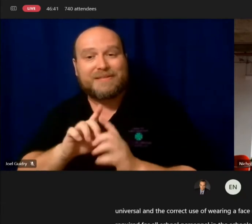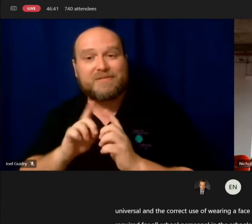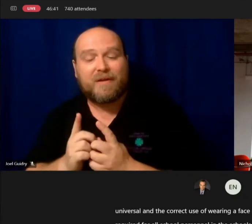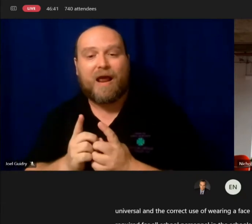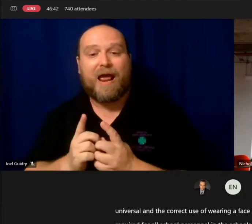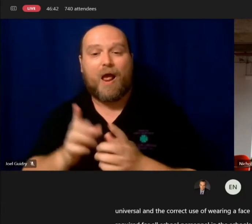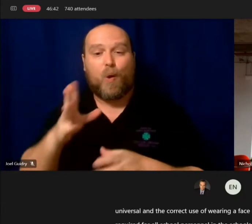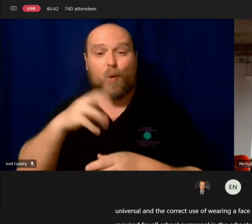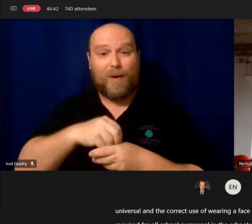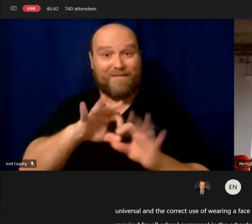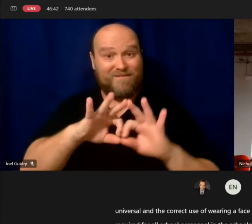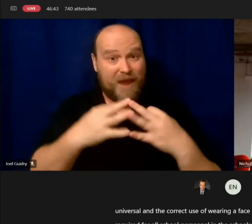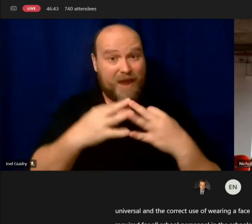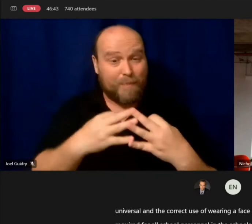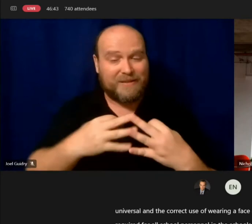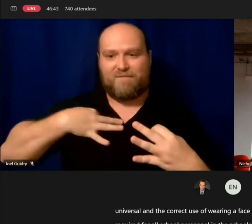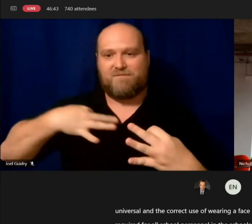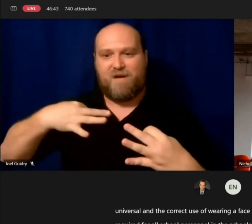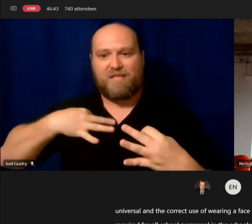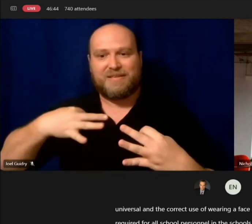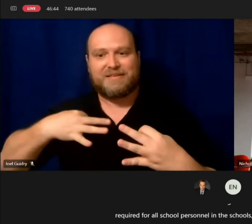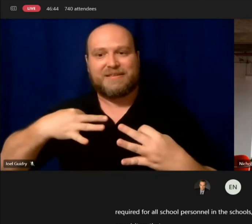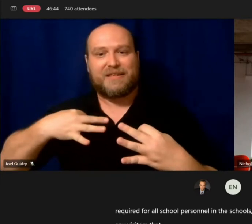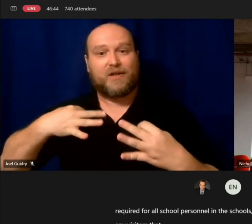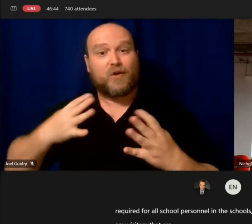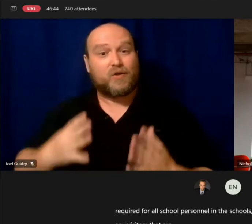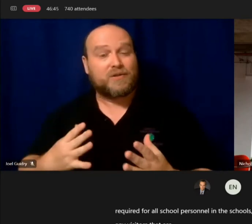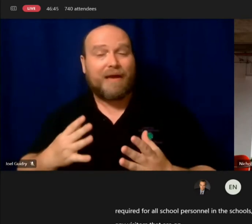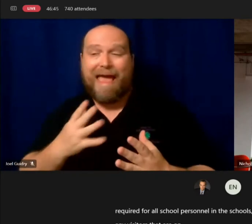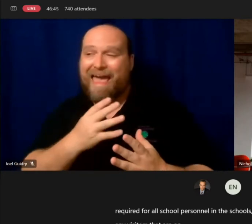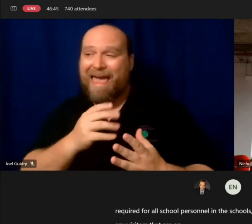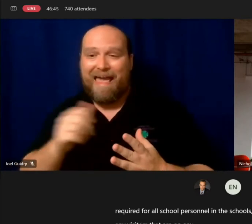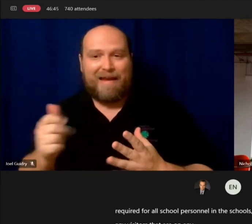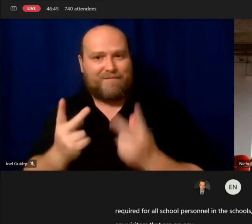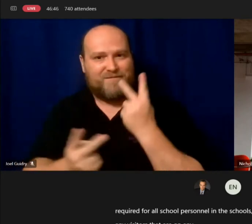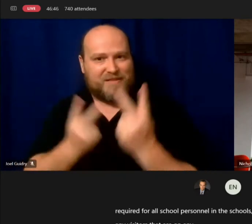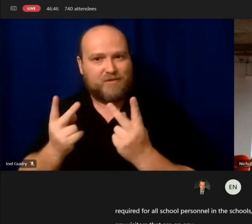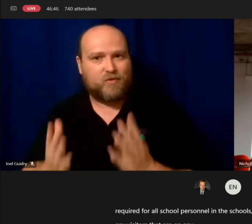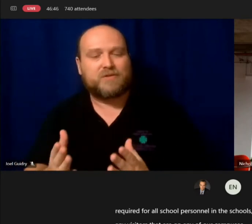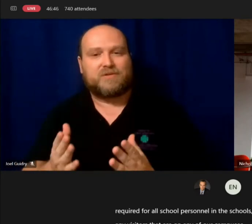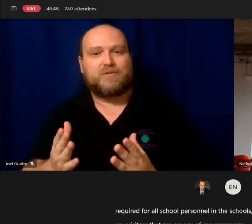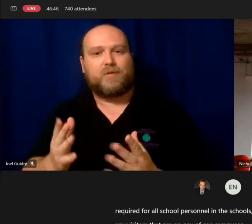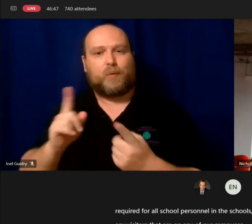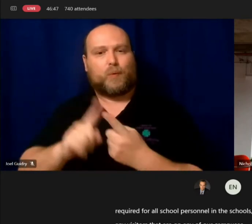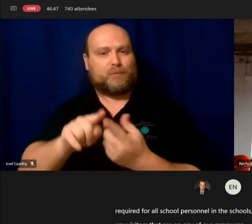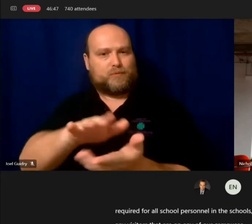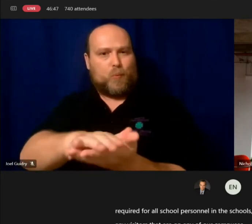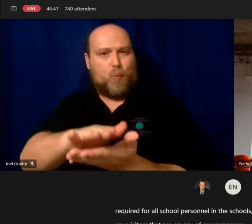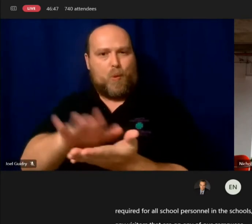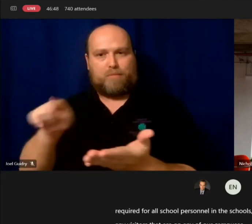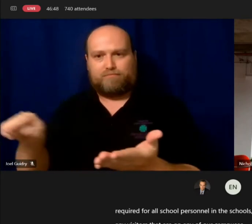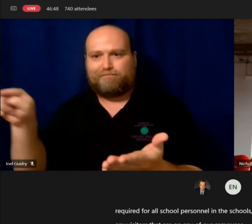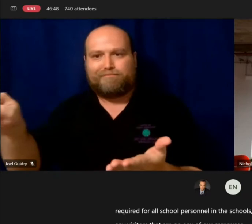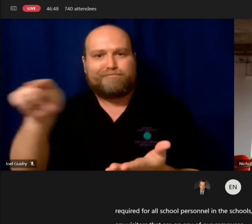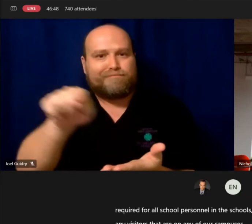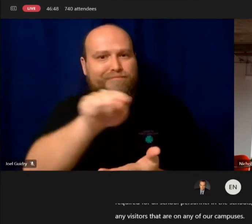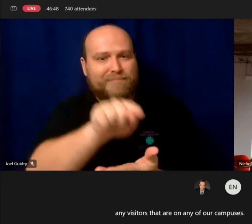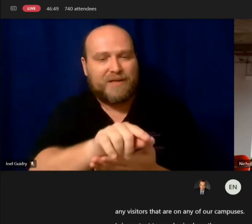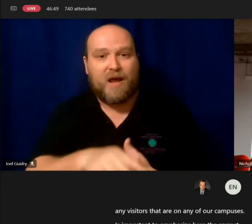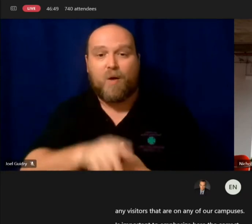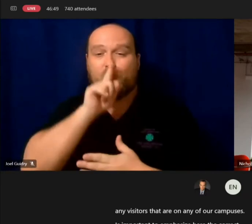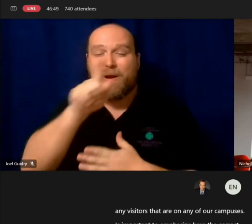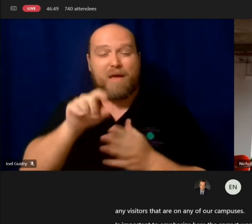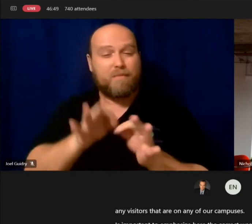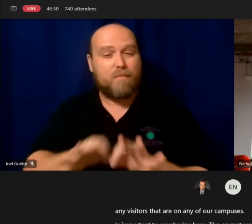that are on any of our campuses. It's important to emphasize here the correct wearing of a face